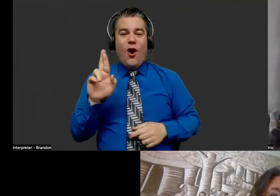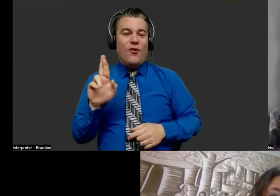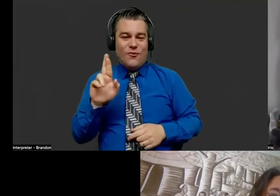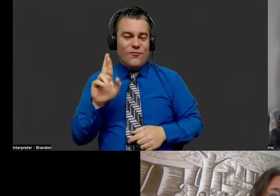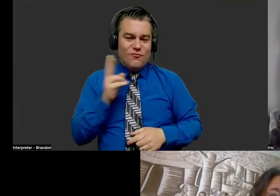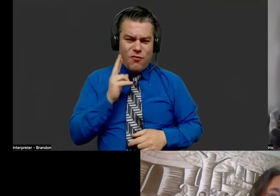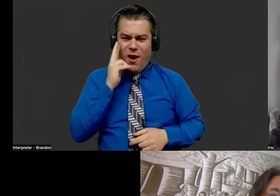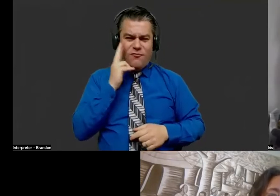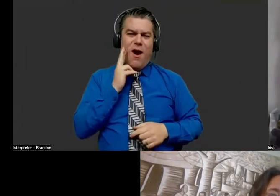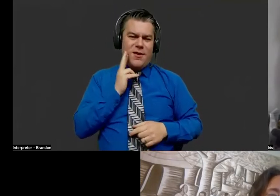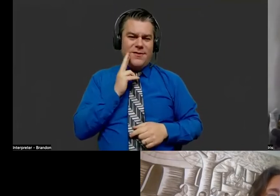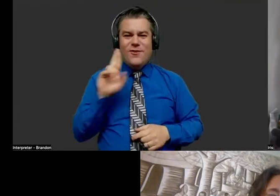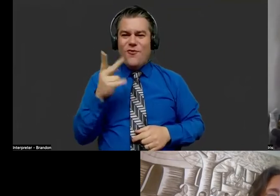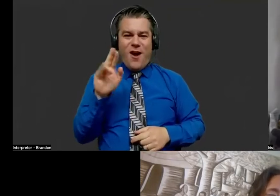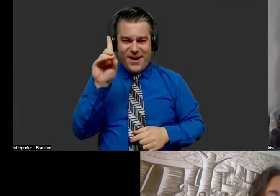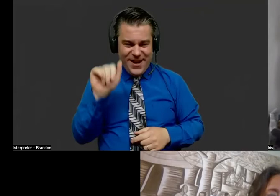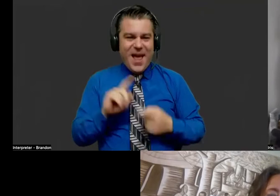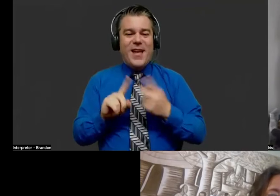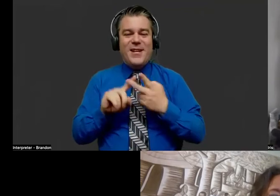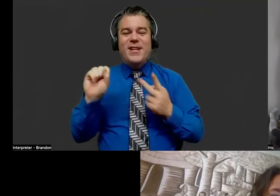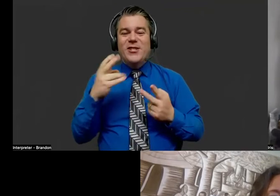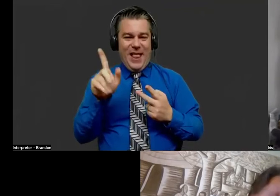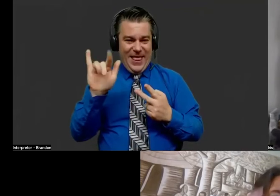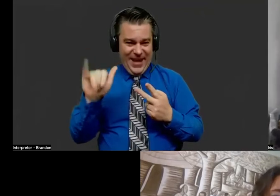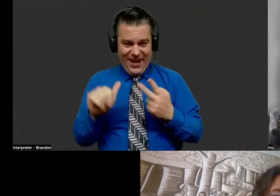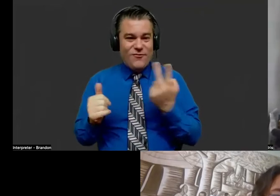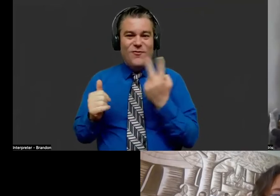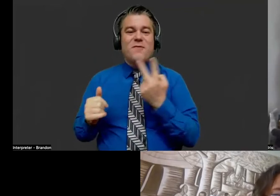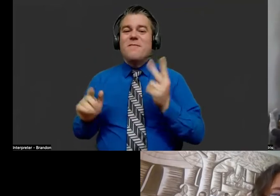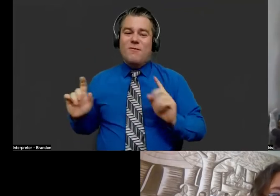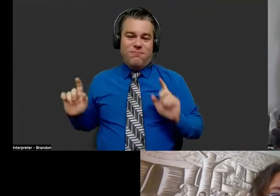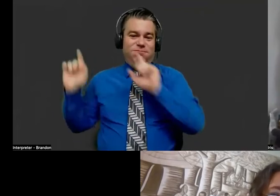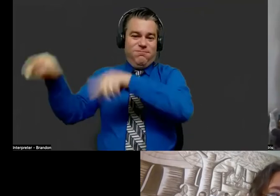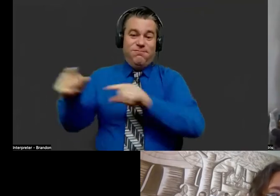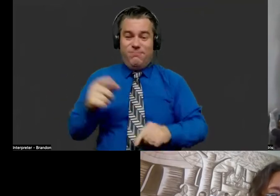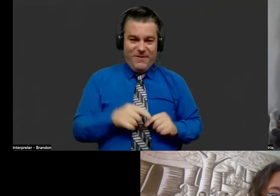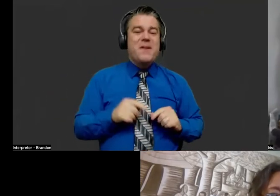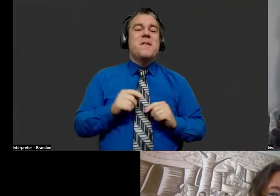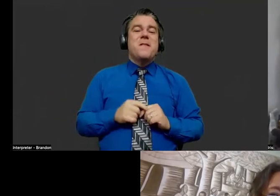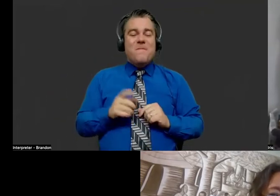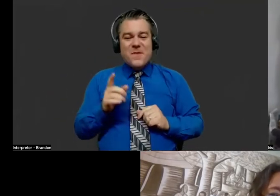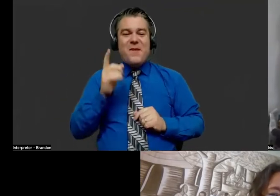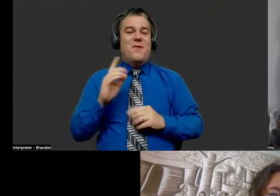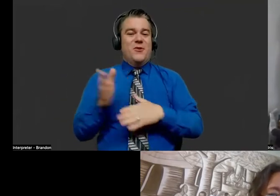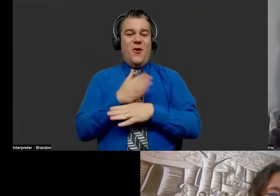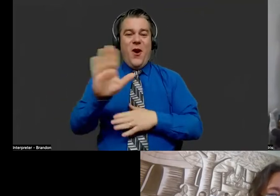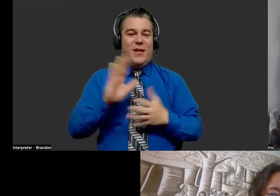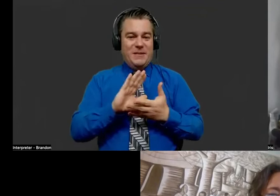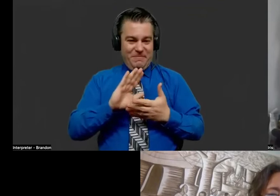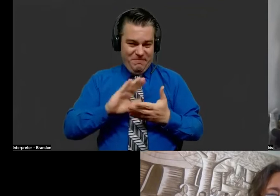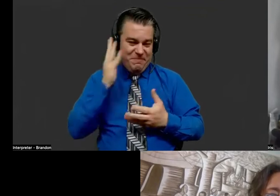is here and she is going to share with us just a little bit of her experience. This was both Rhonda's and